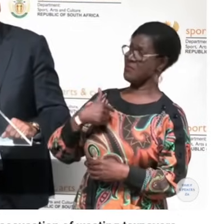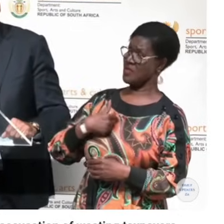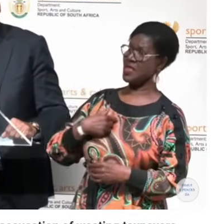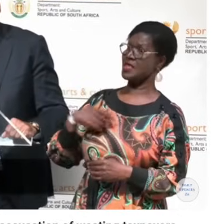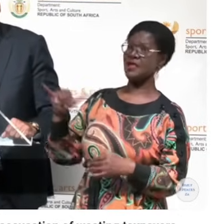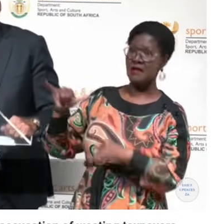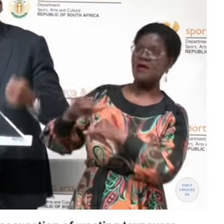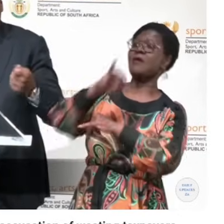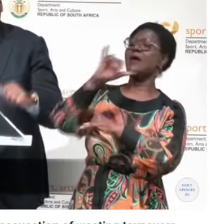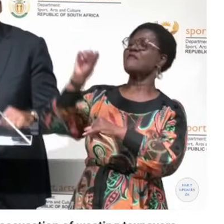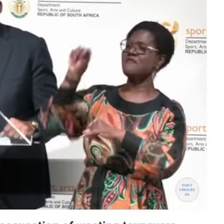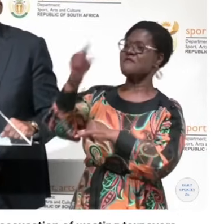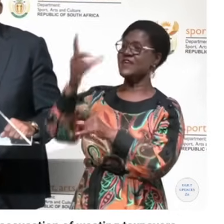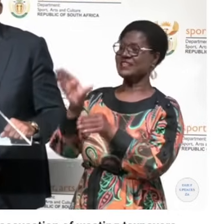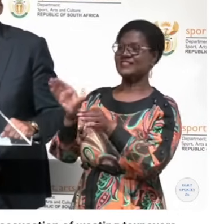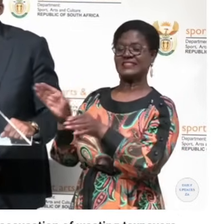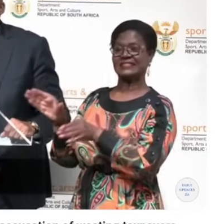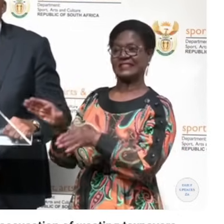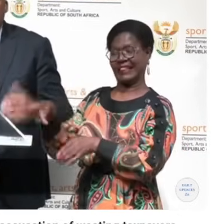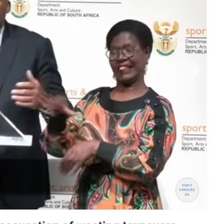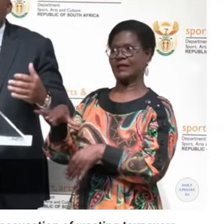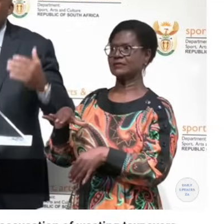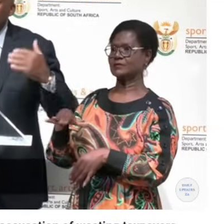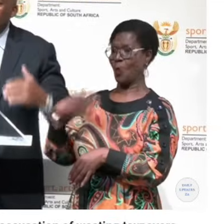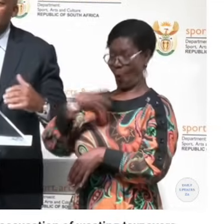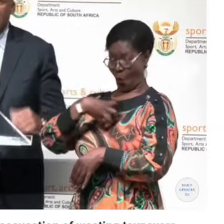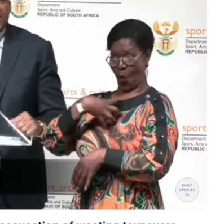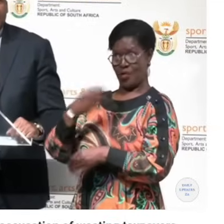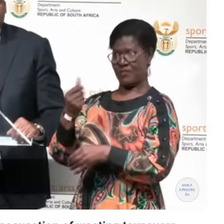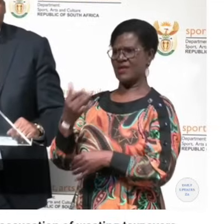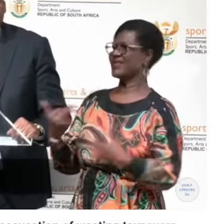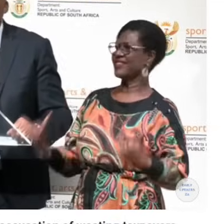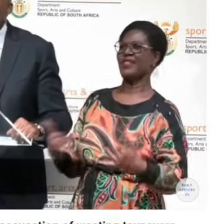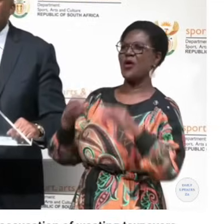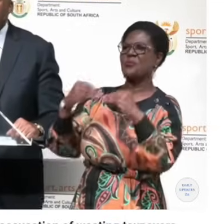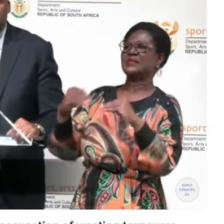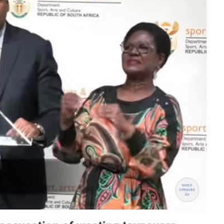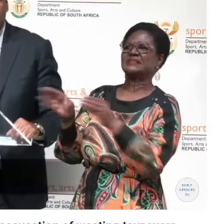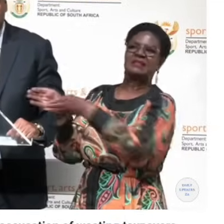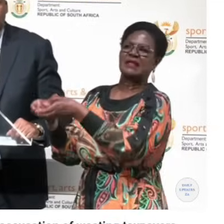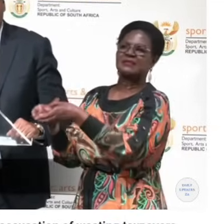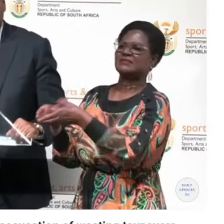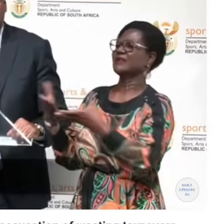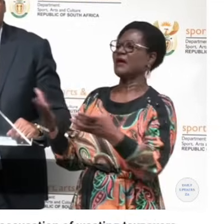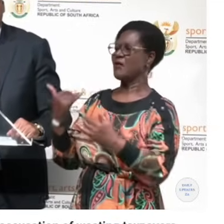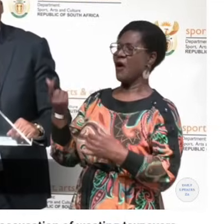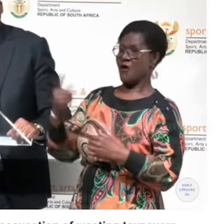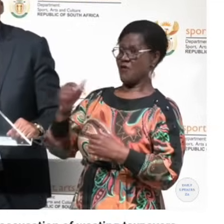all the time with my own money. And now I must fly business class. So it's not an upgrade for me, it's a